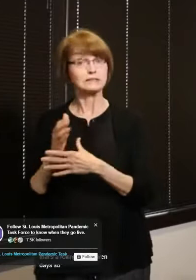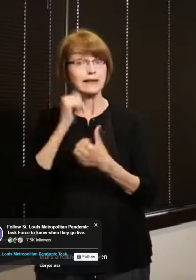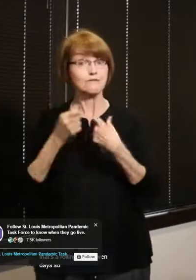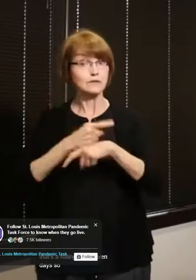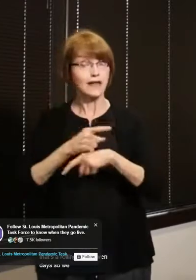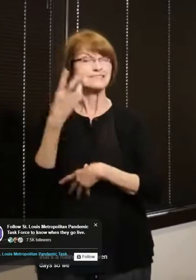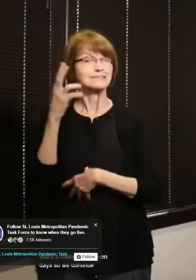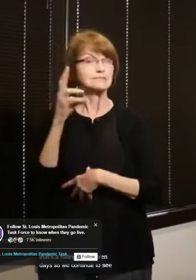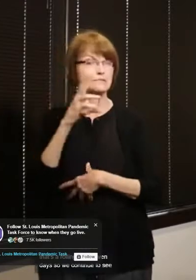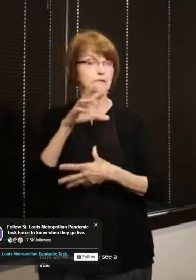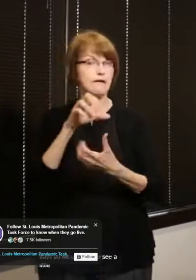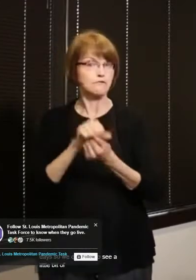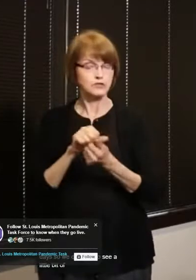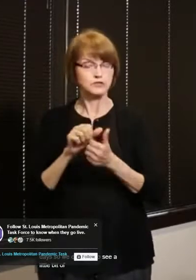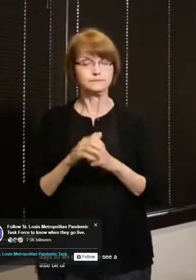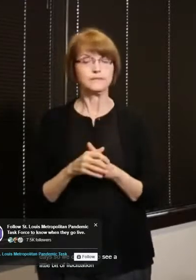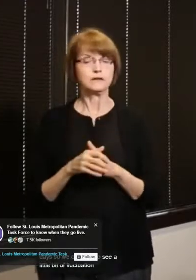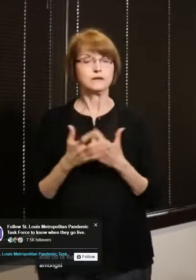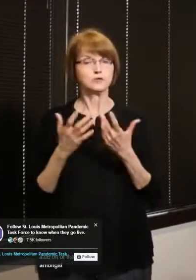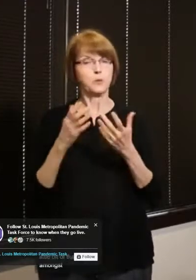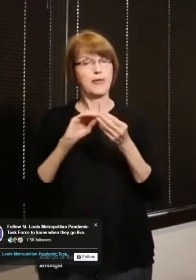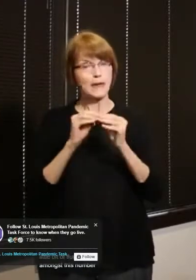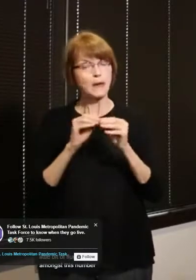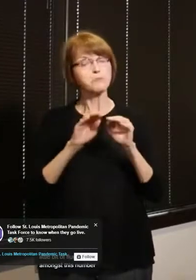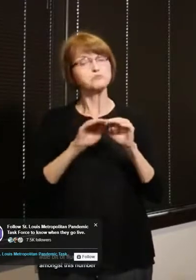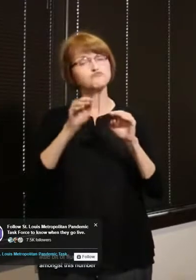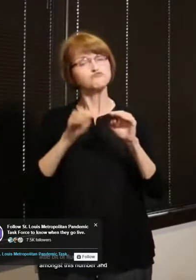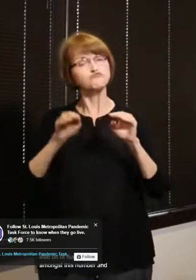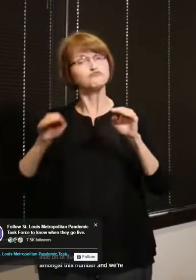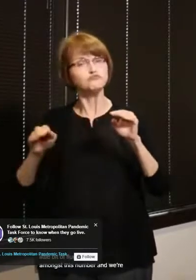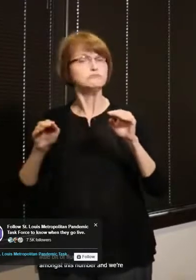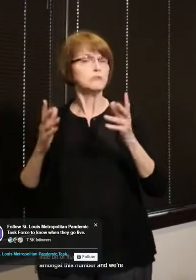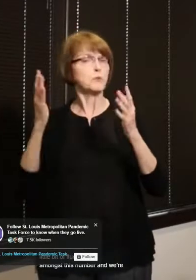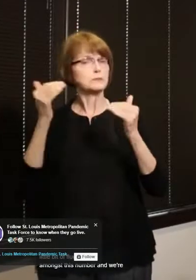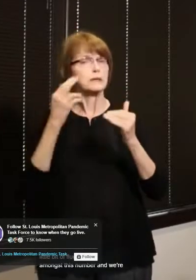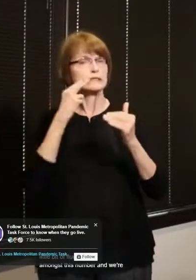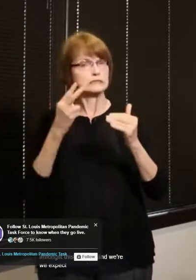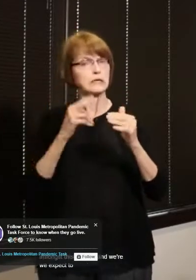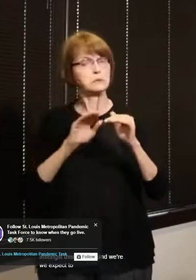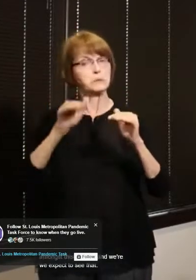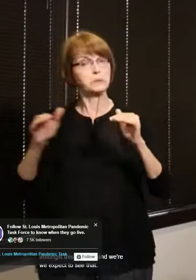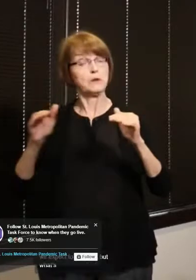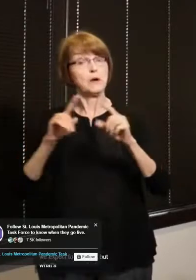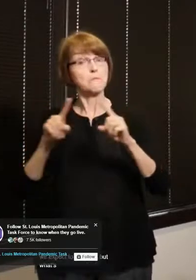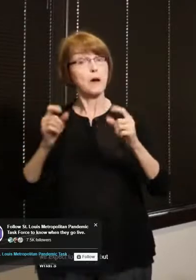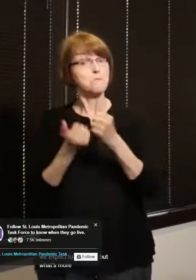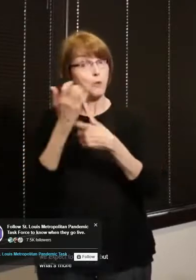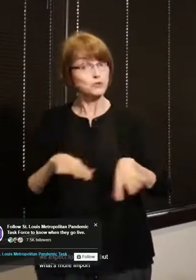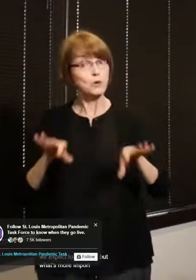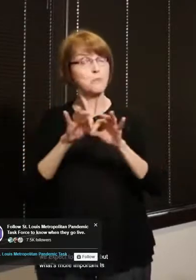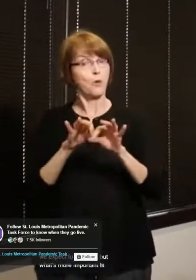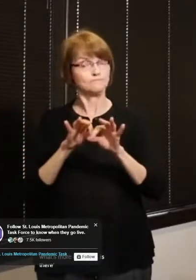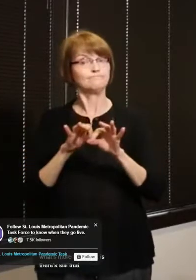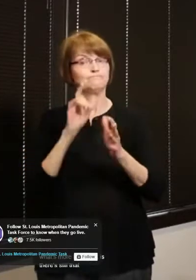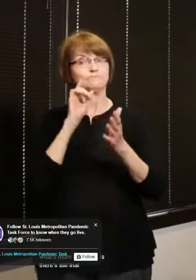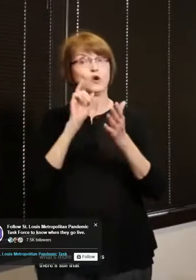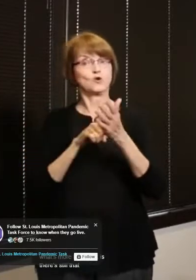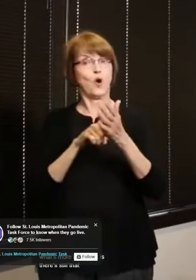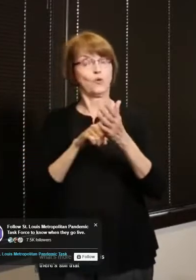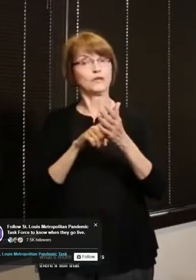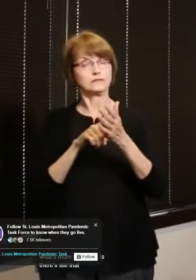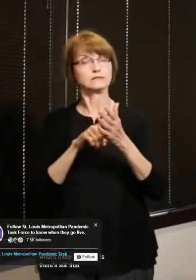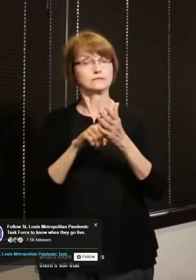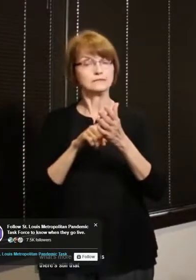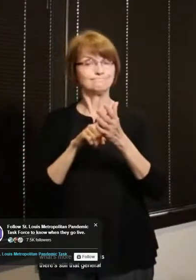continue to see a little bit of fluctuation amongst this number, and we expect to see that. But what's more important is there's still that general